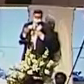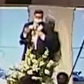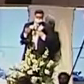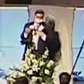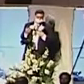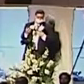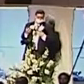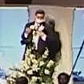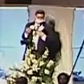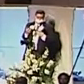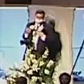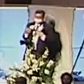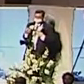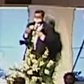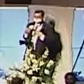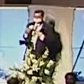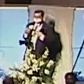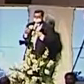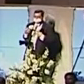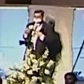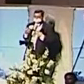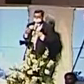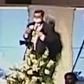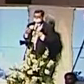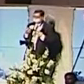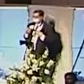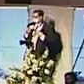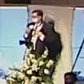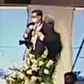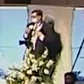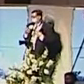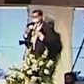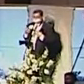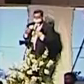This is greatly appreciated. God bless you and thank you